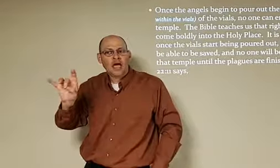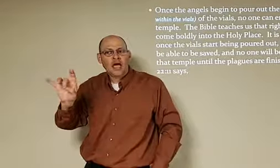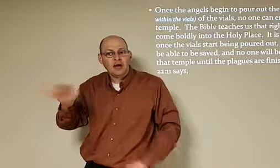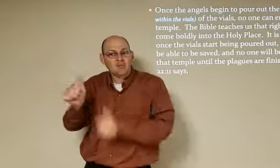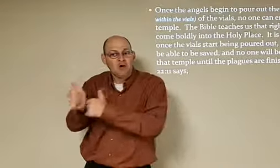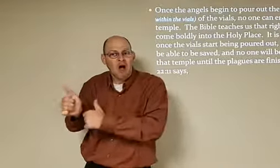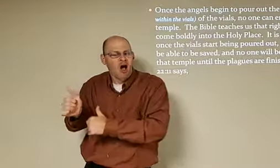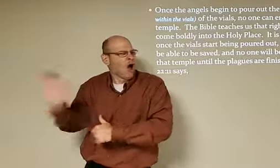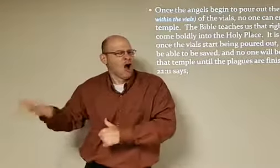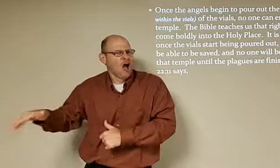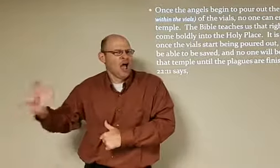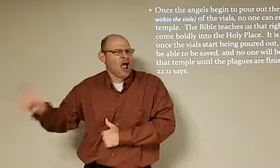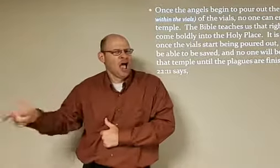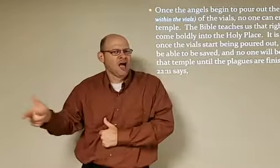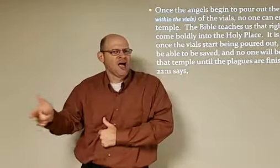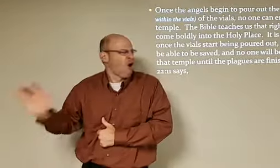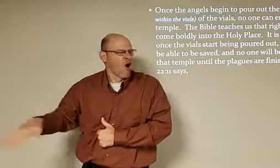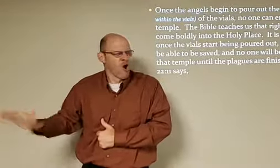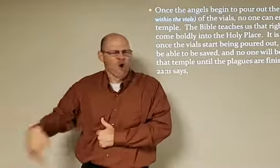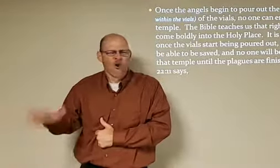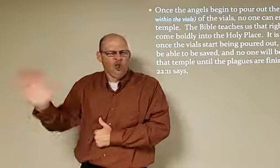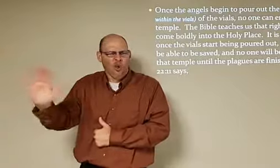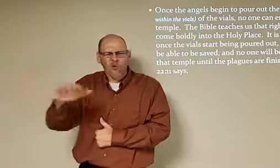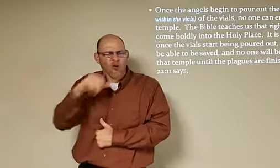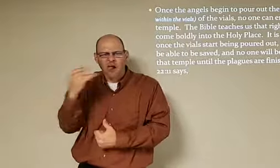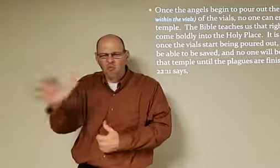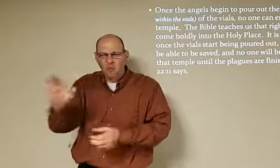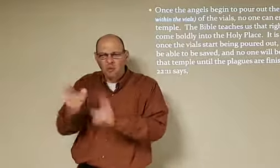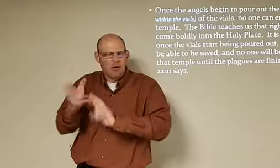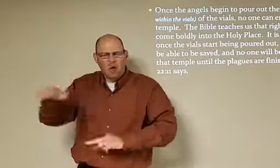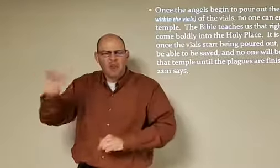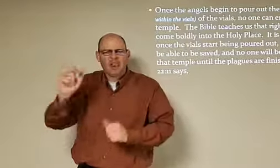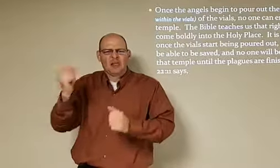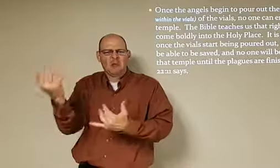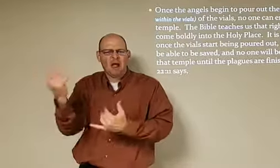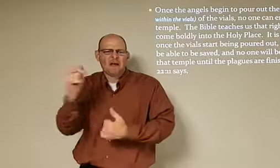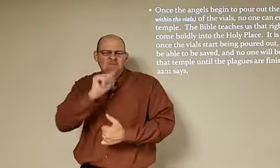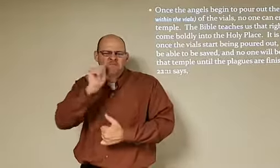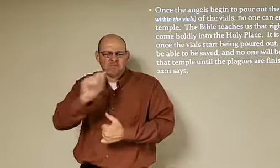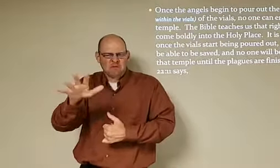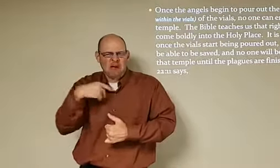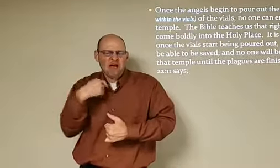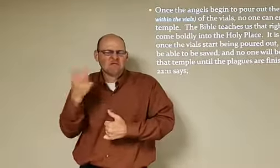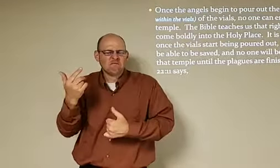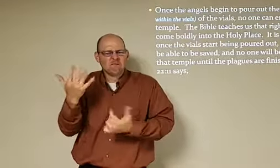And you say, Acts 2:38, oh, no, do it later, do it later. No, not for now. No, not right now. Let's wait. Let's be